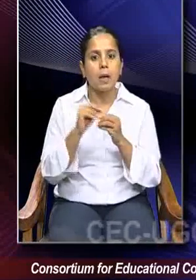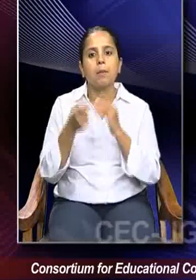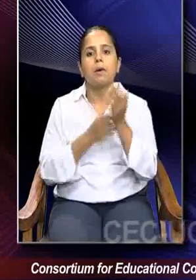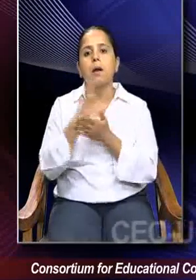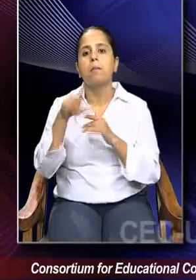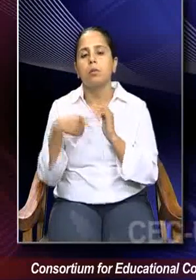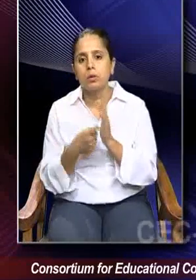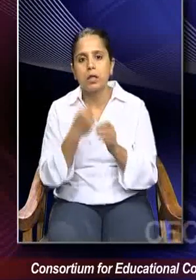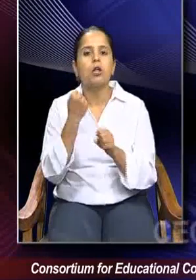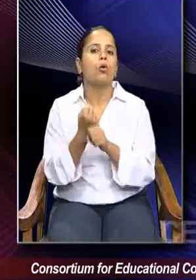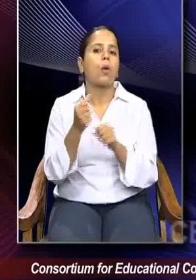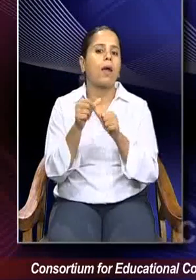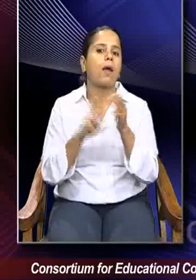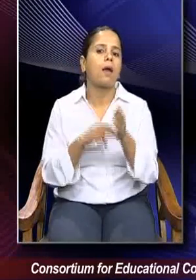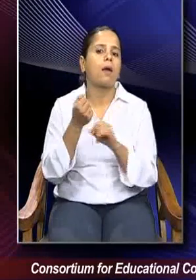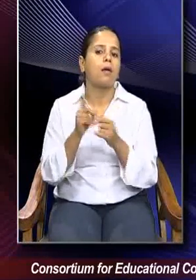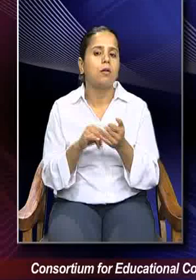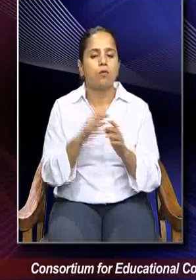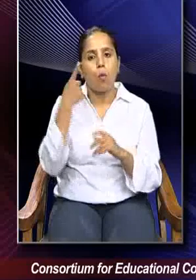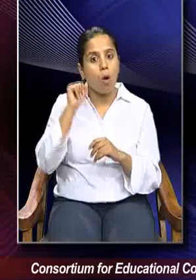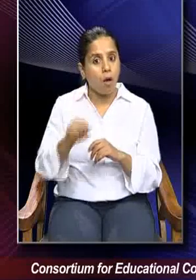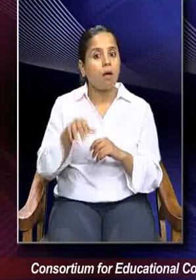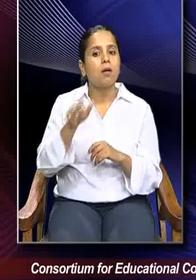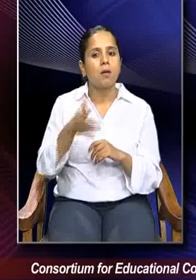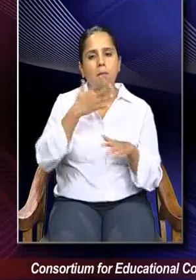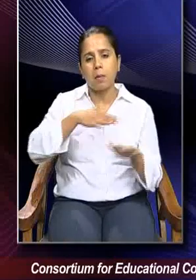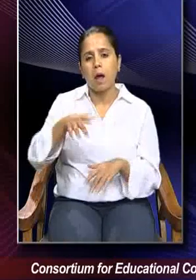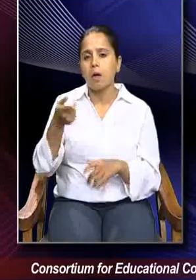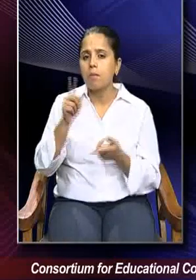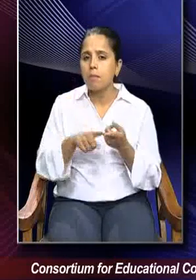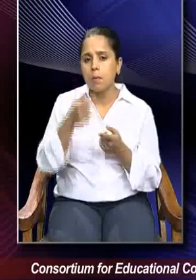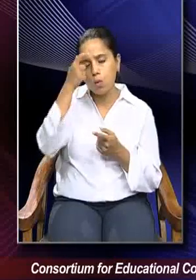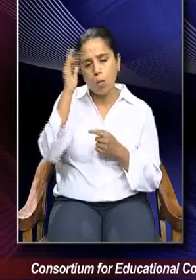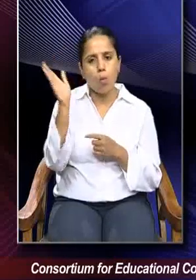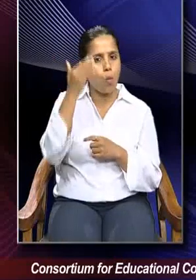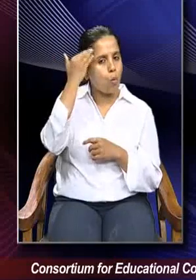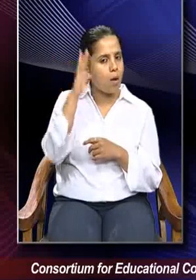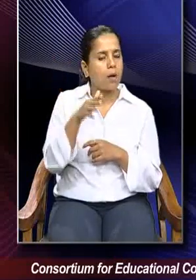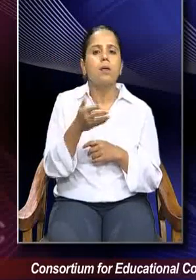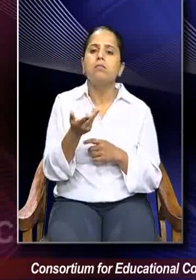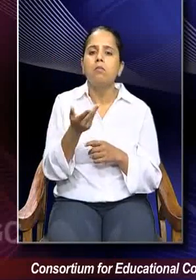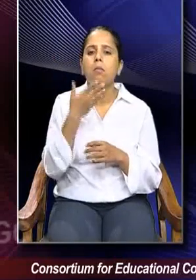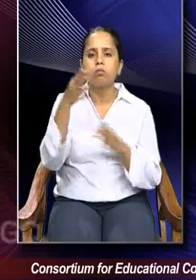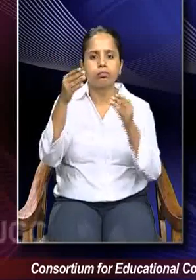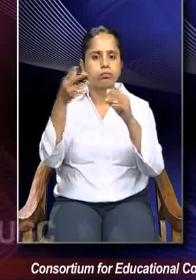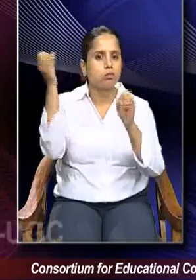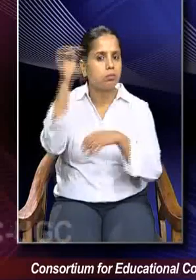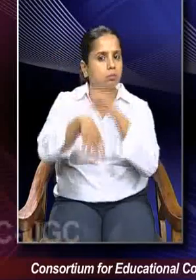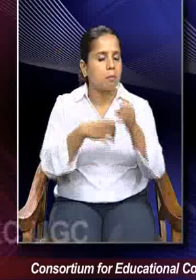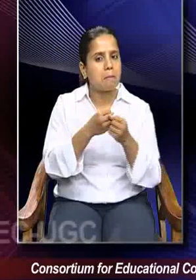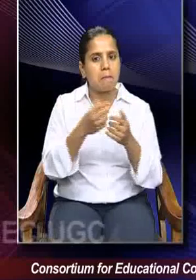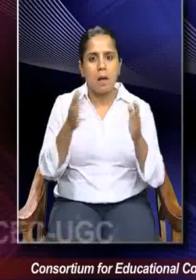Ganges rivers are known for their highways of plastic flows, as they carry and drain most of the